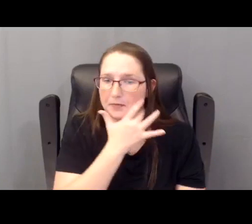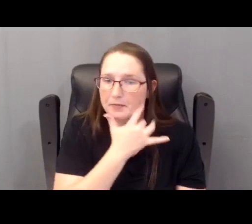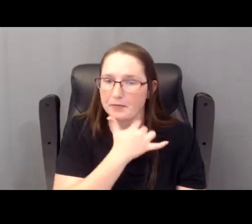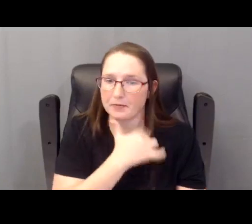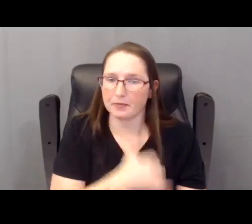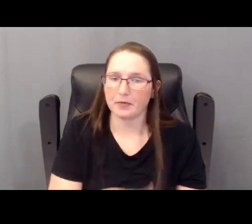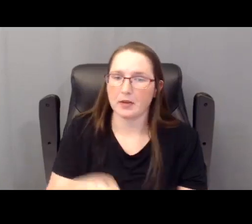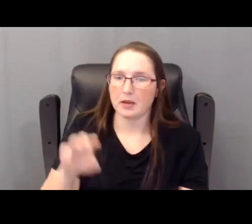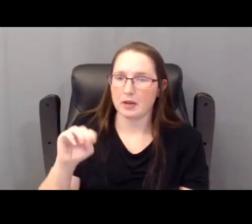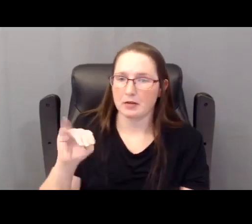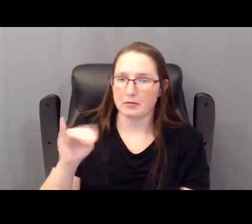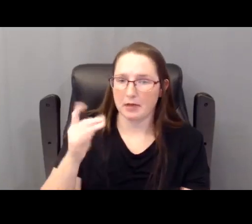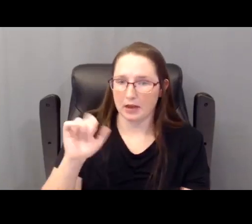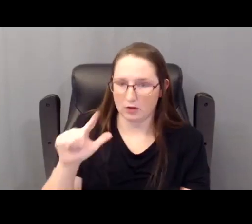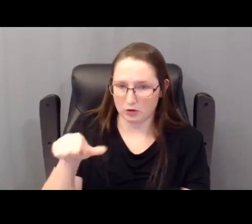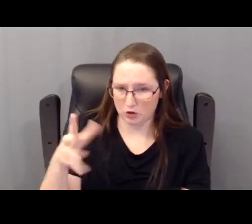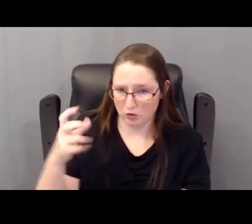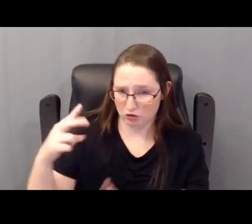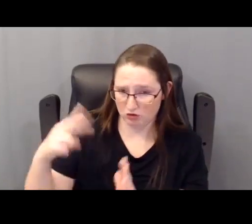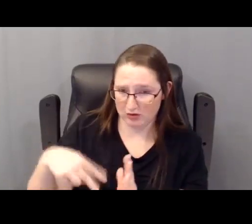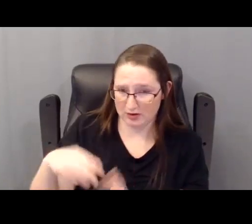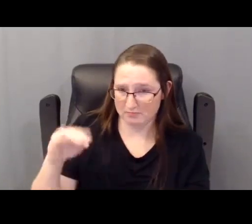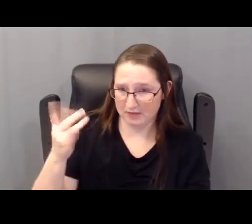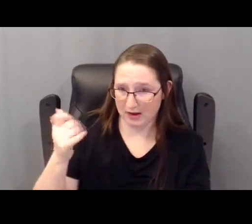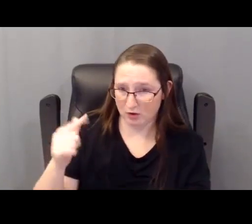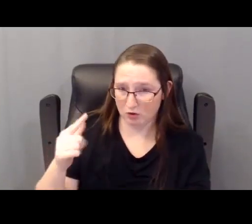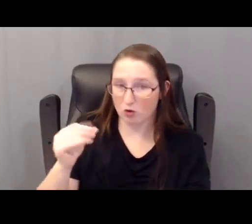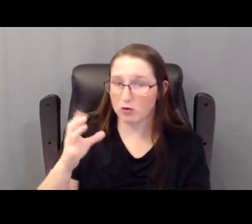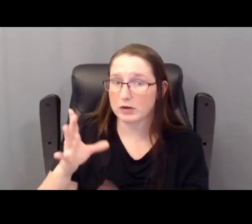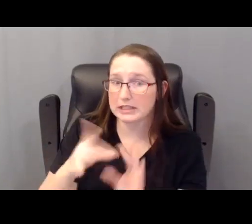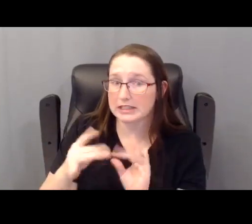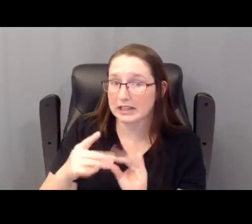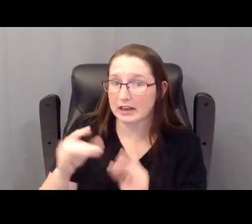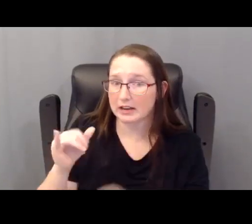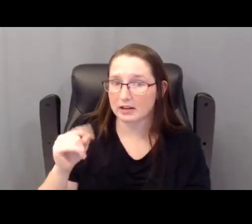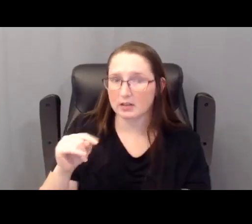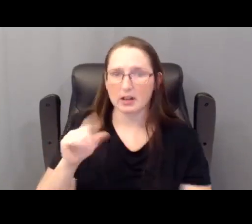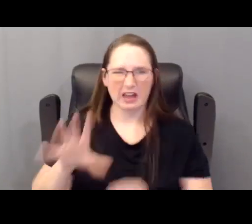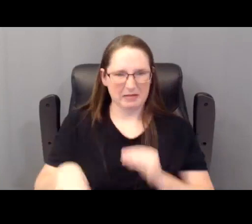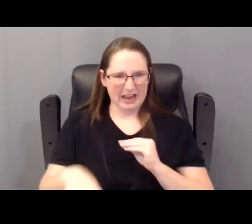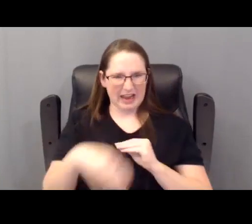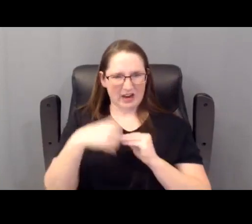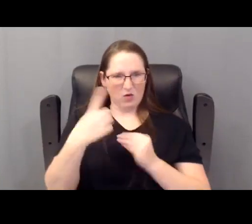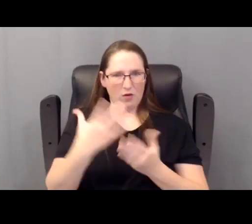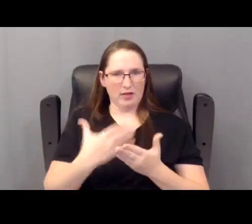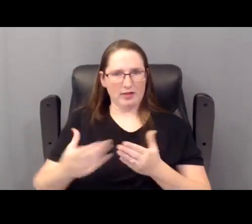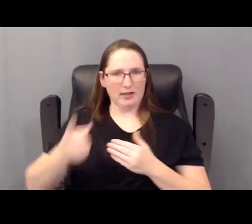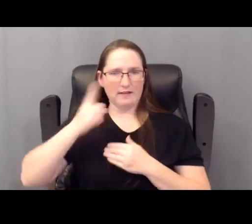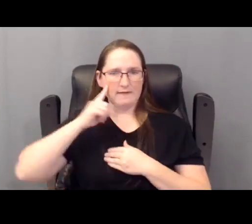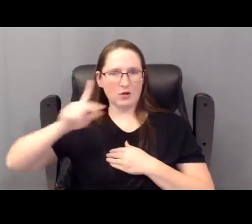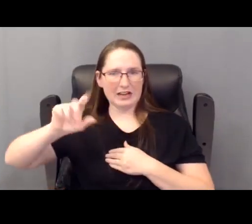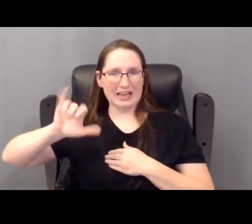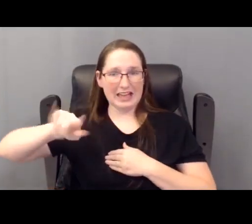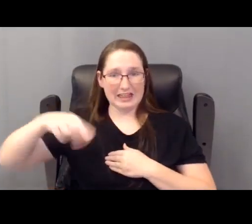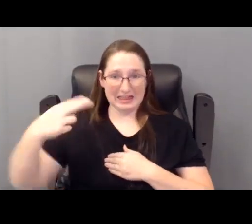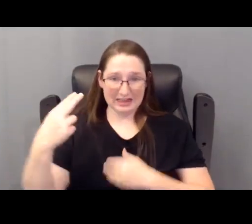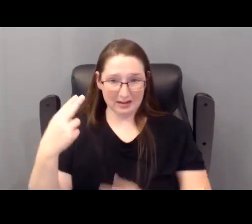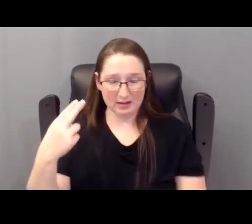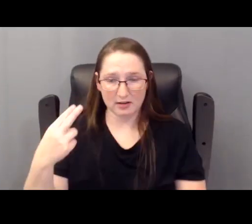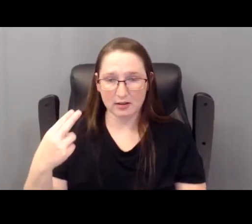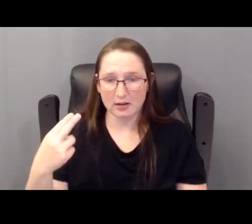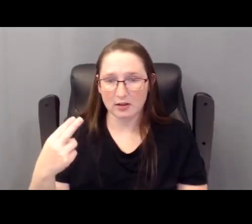Michael, do you want to read it, Michael, or to say it? Let me just add one thing for Keith.